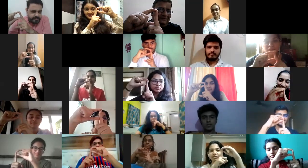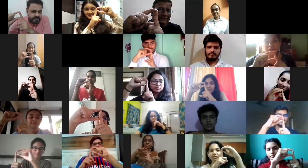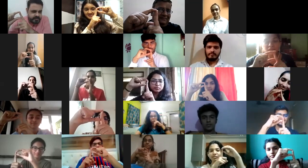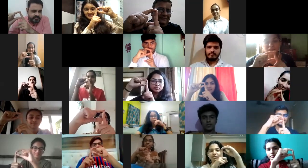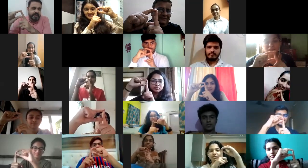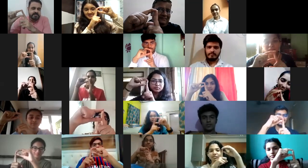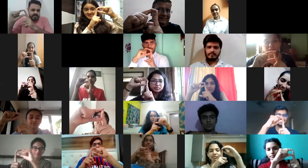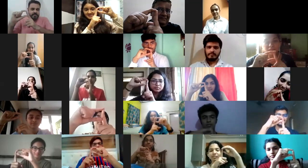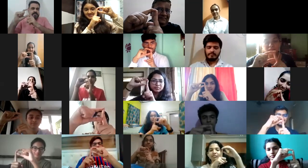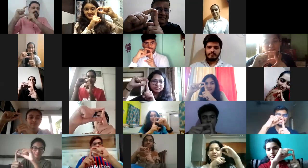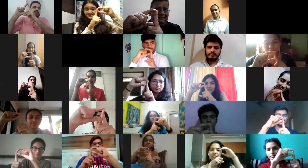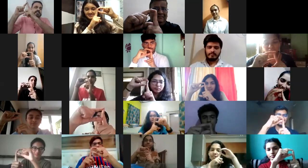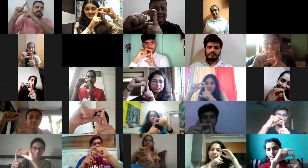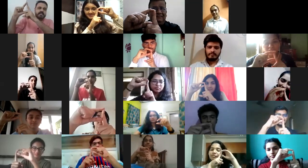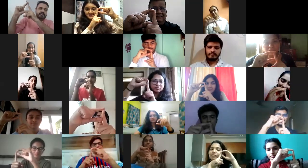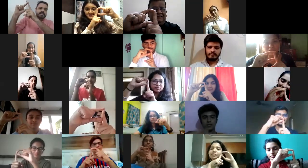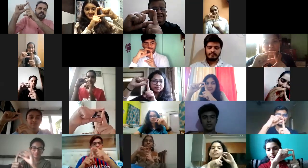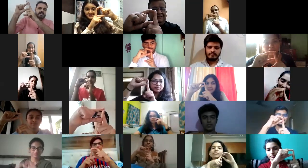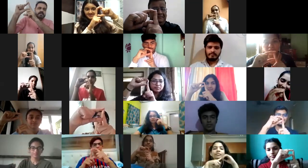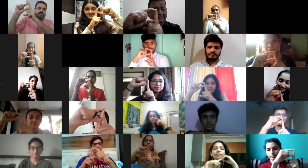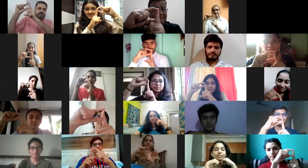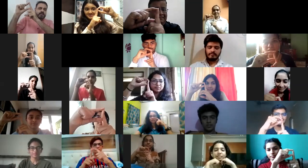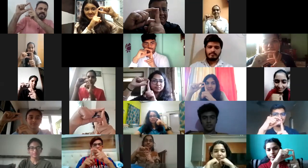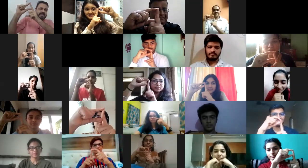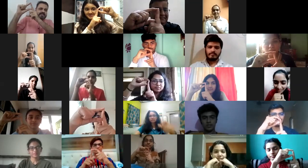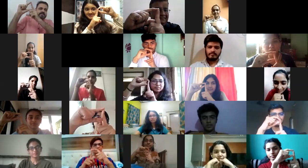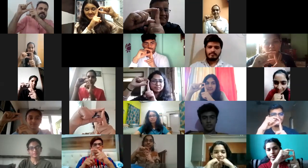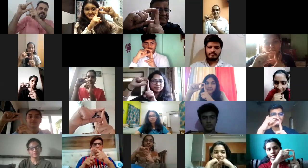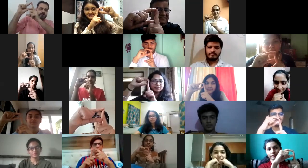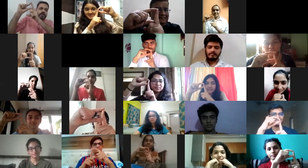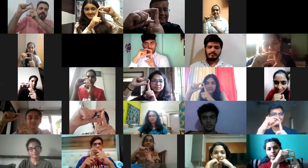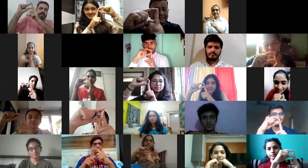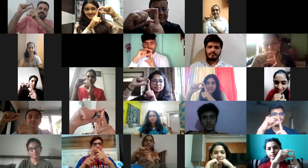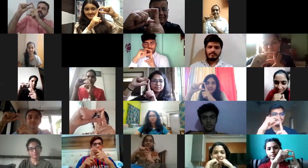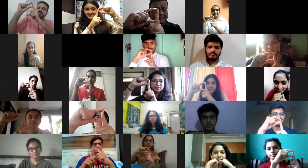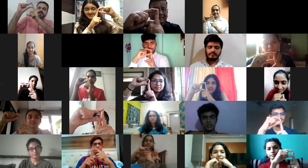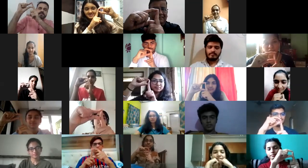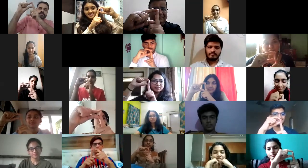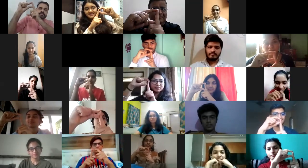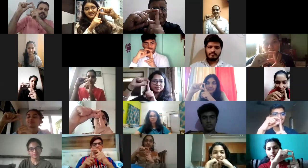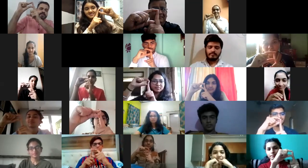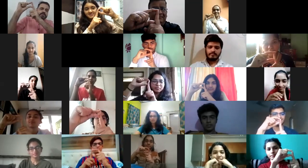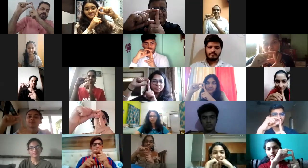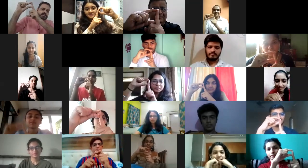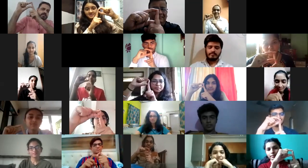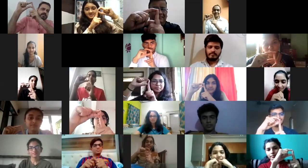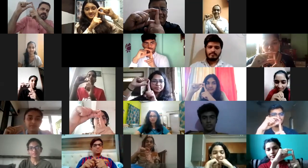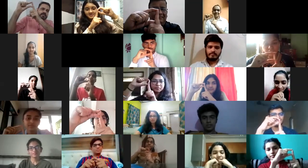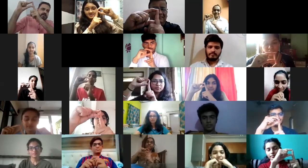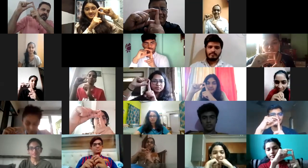Pritika, yes. If this is D, the logic says if you compress, if you just reduce the distance, it becomes